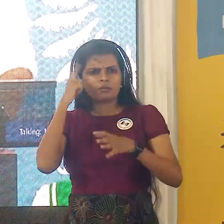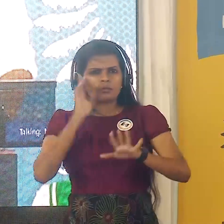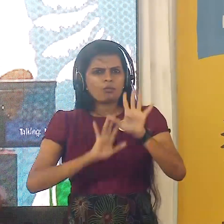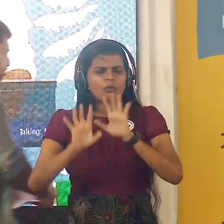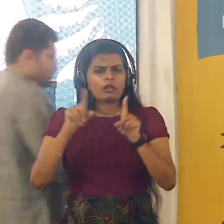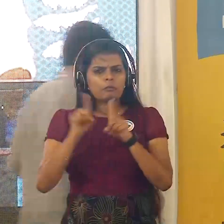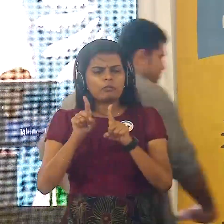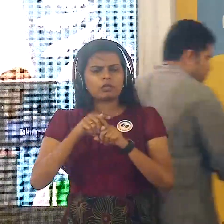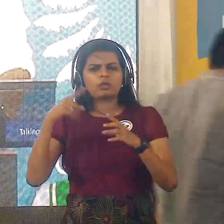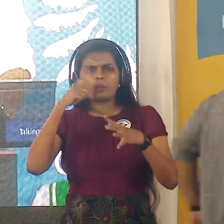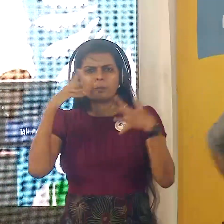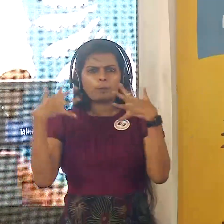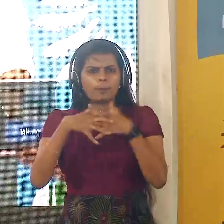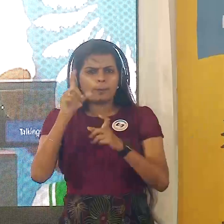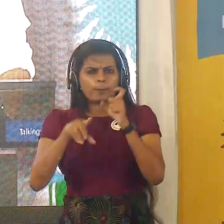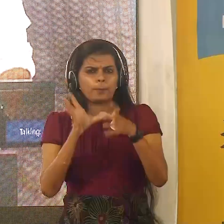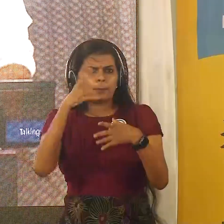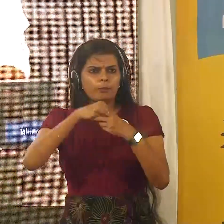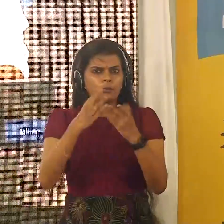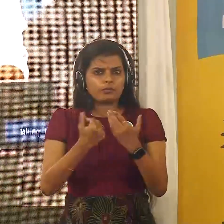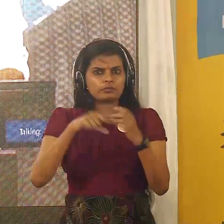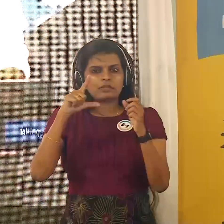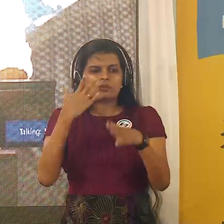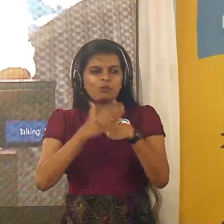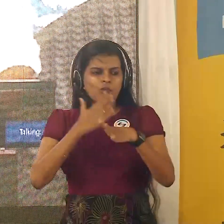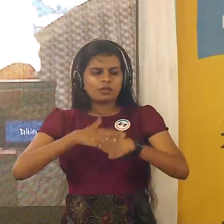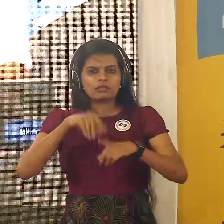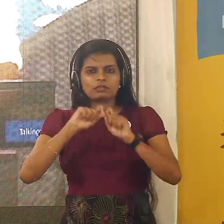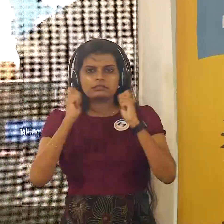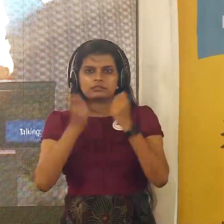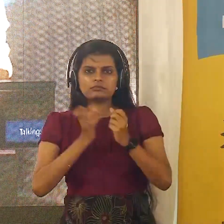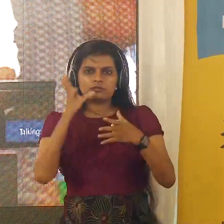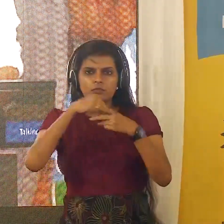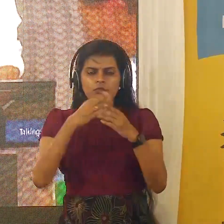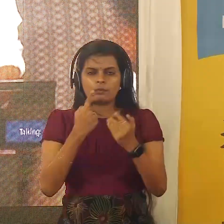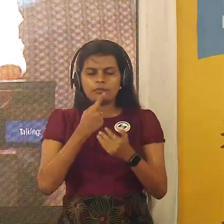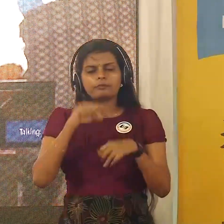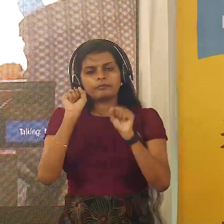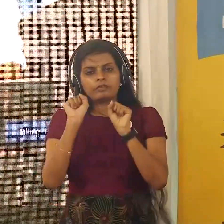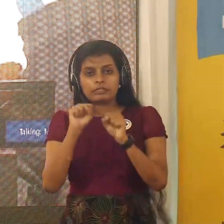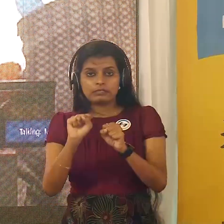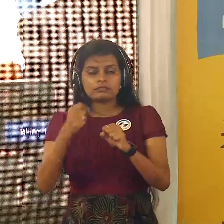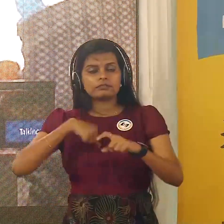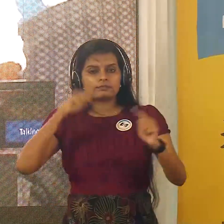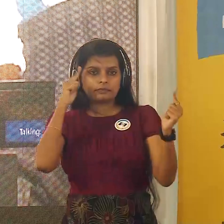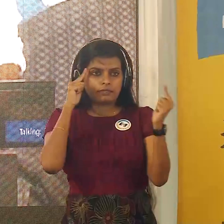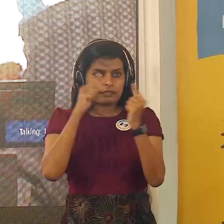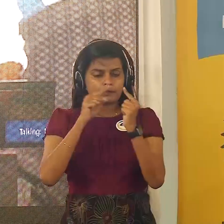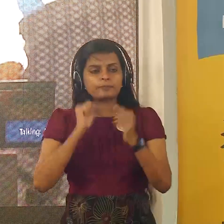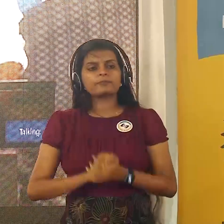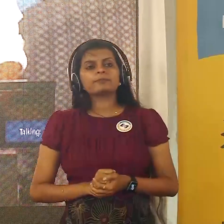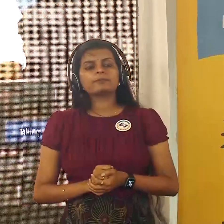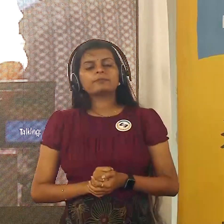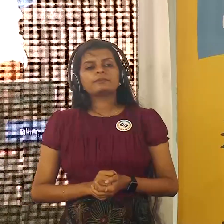women's participation in the labor force participation? Yes, I do agree. So,